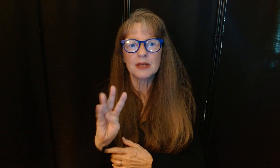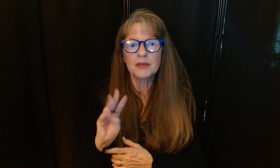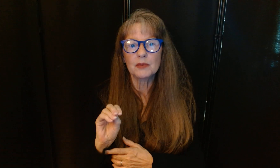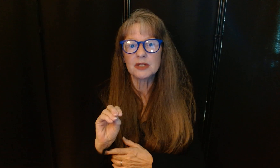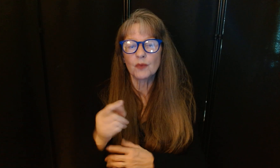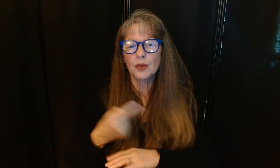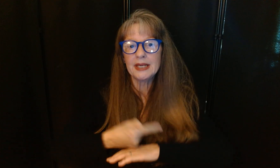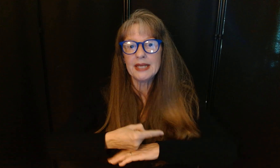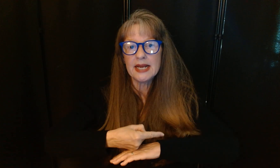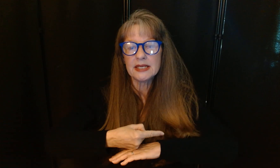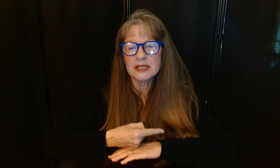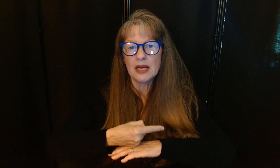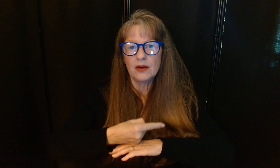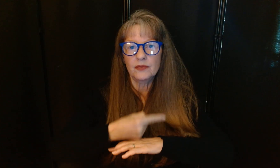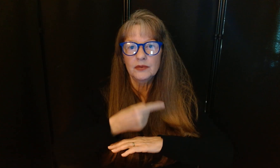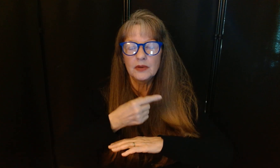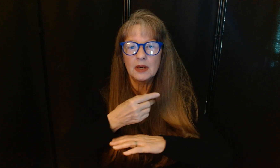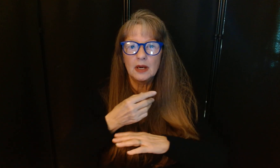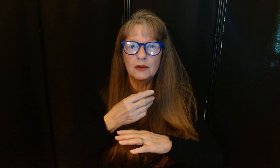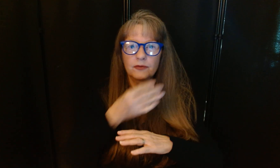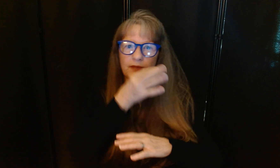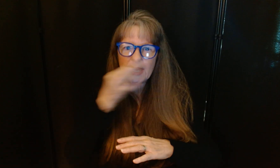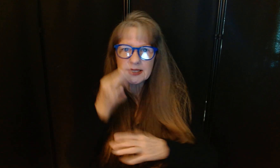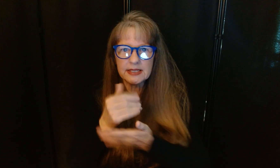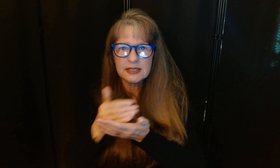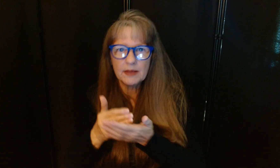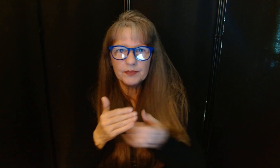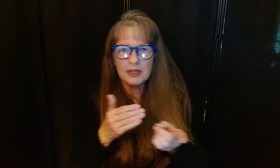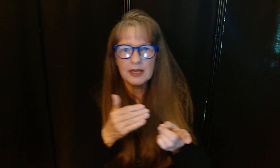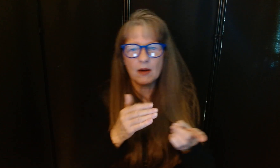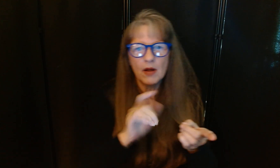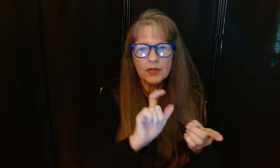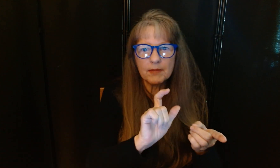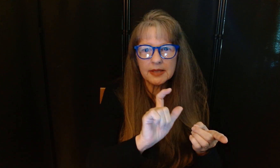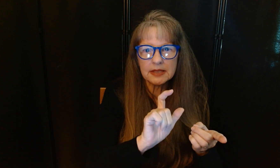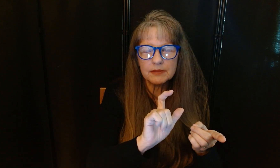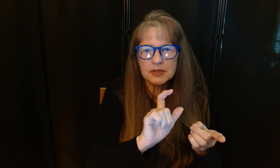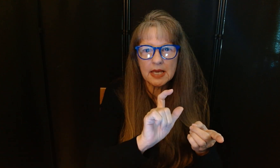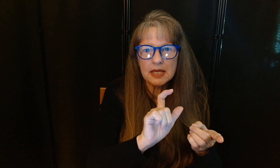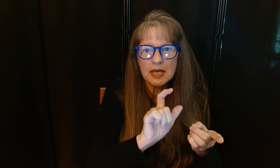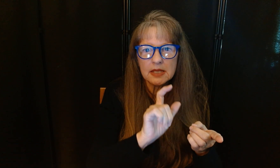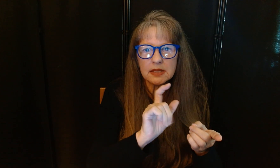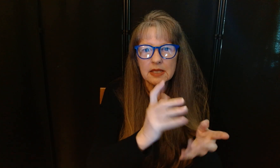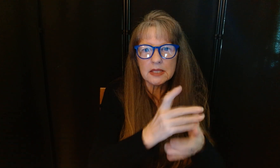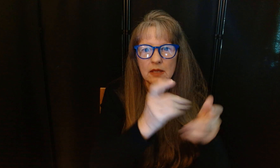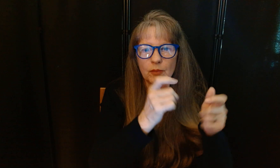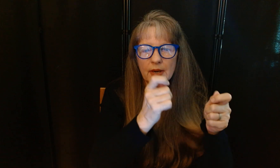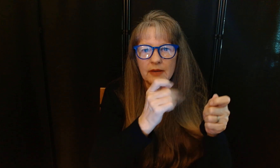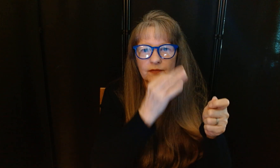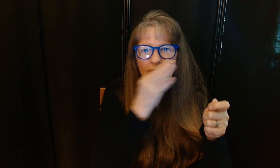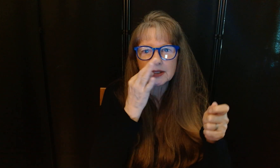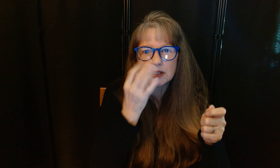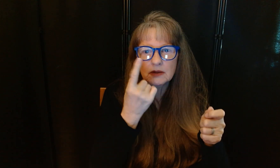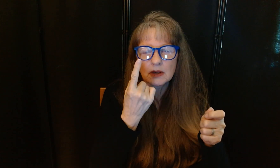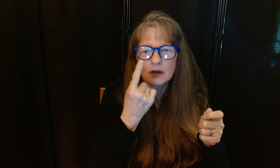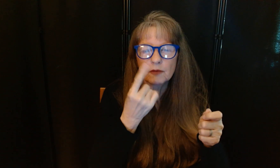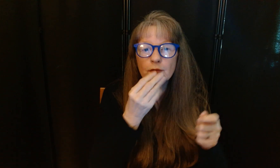as 40 days of fasting something. Now, the Muslims, they celebrate fasting